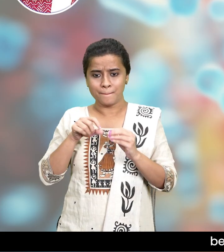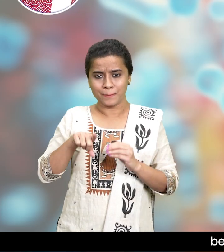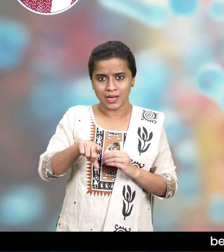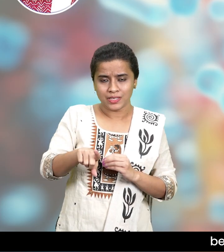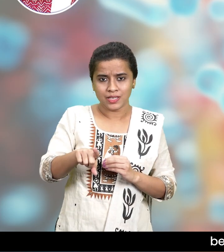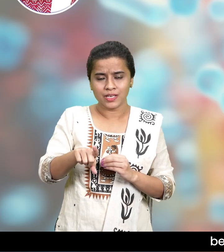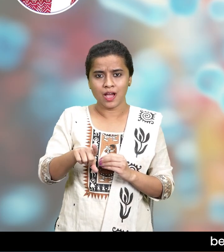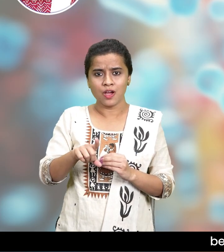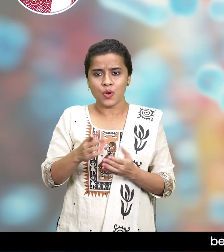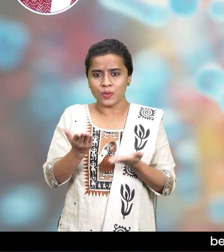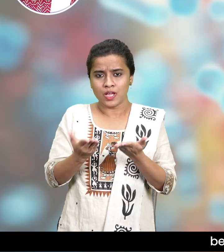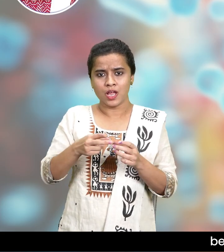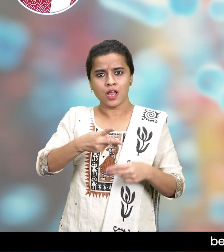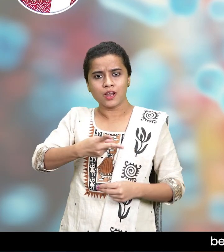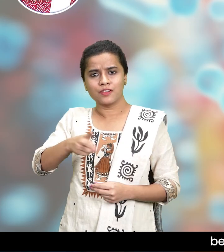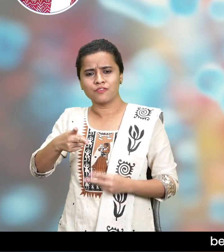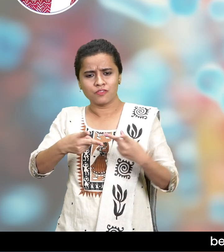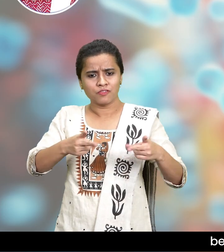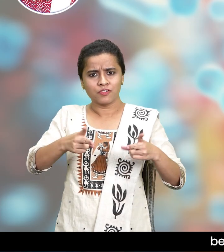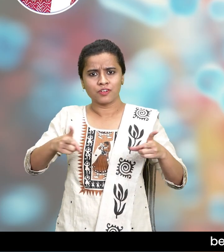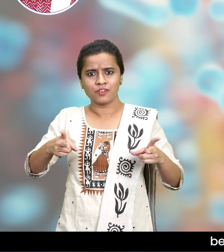to a different group.